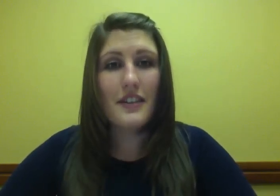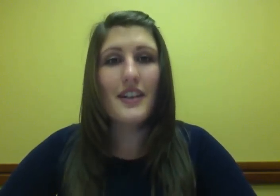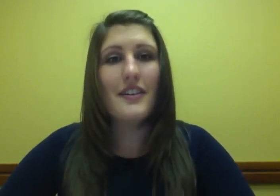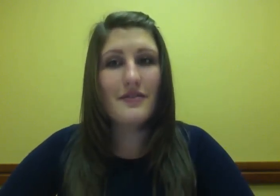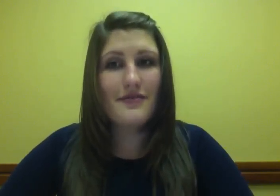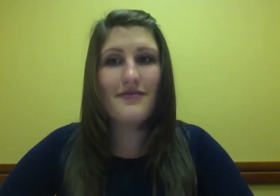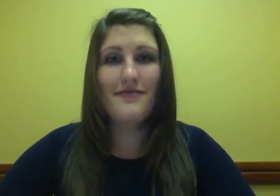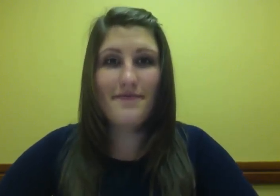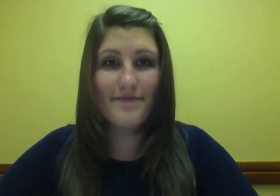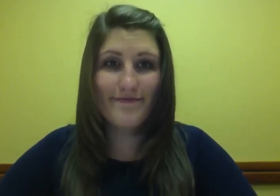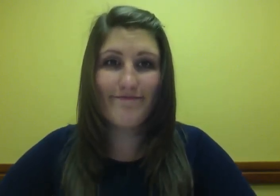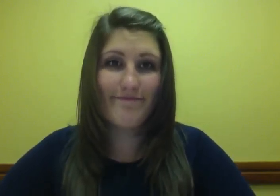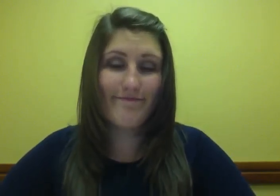right.